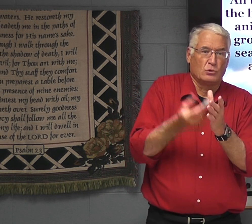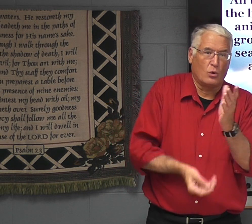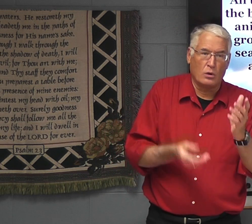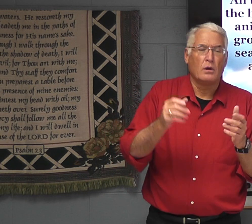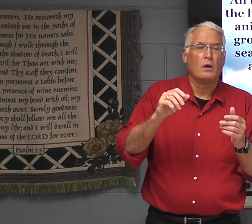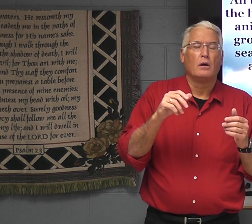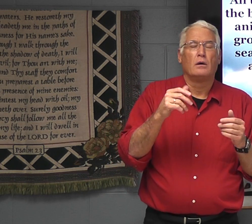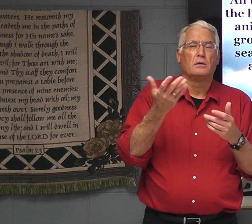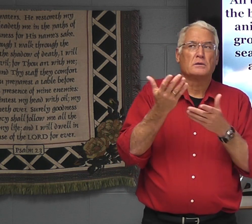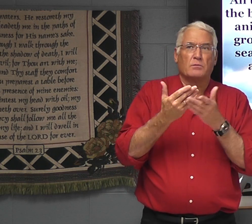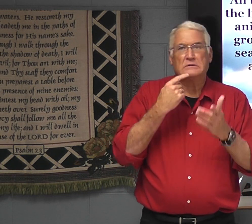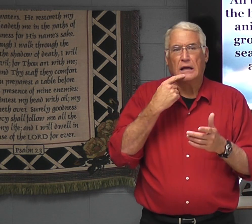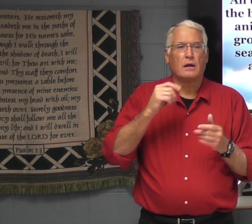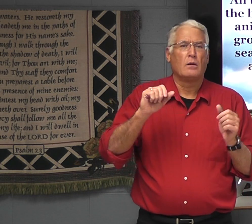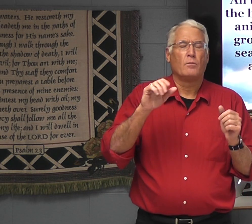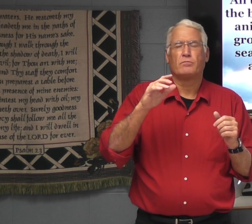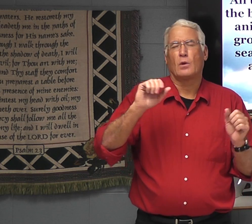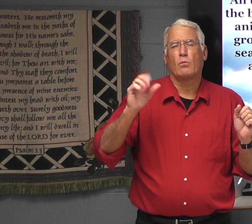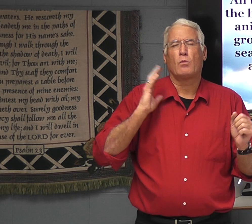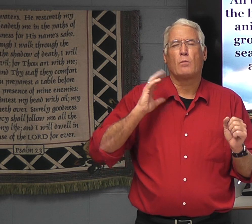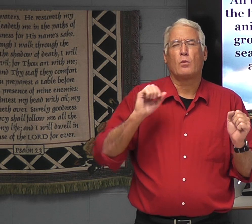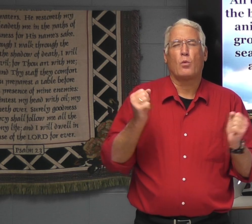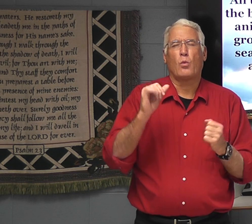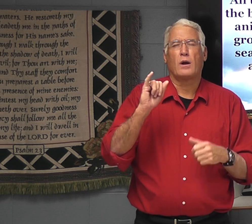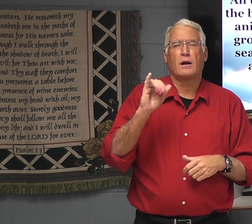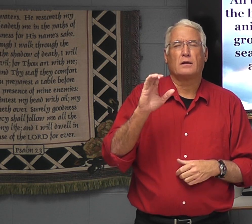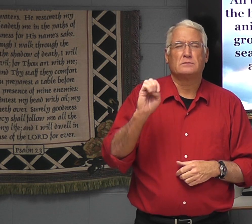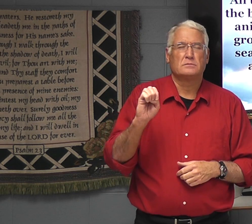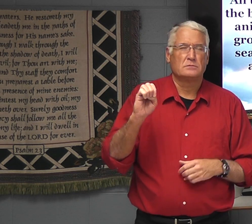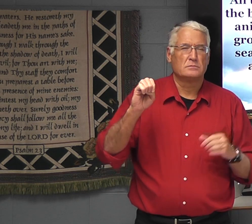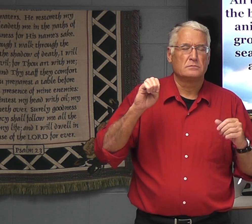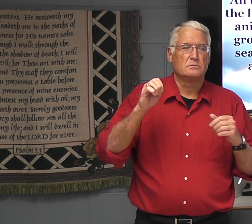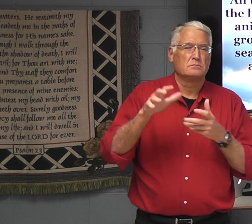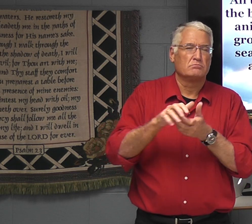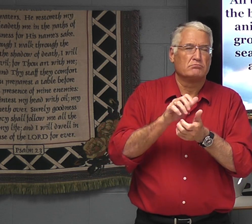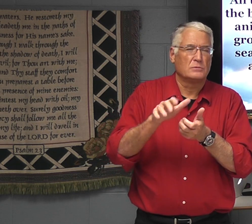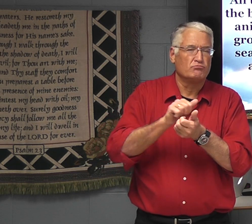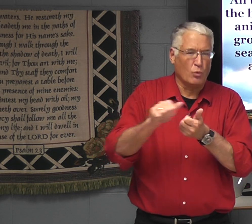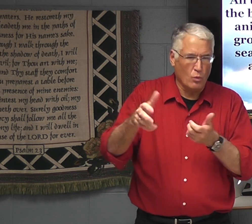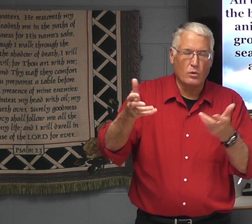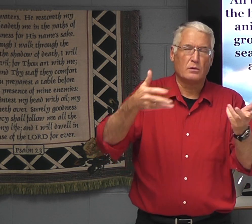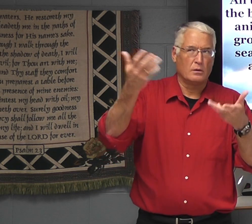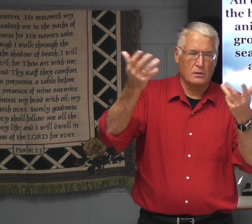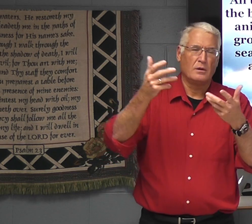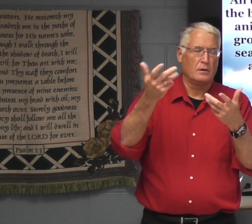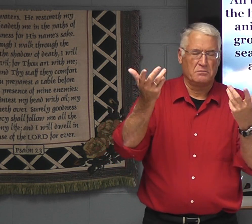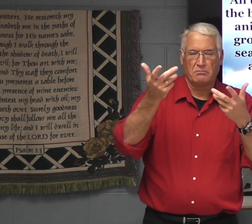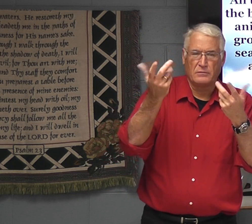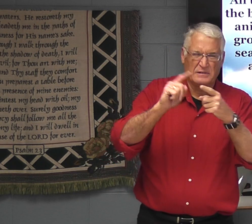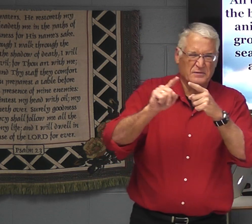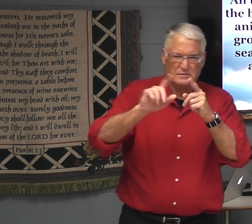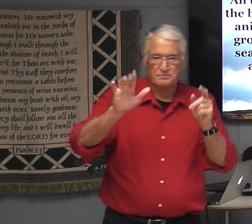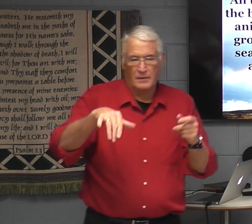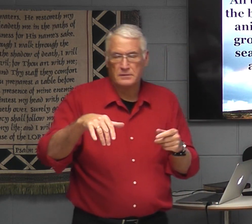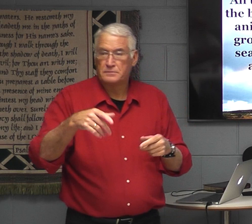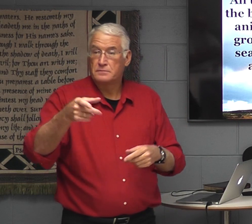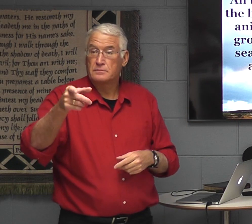They're extinct. And they no longer exist. Back in the Ice Age, there was a lot that were